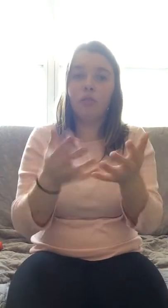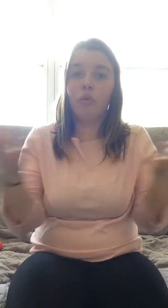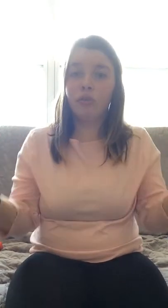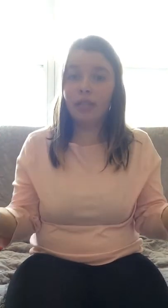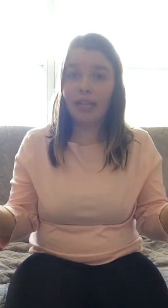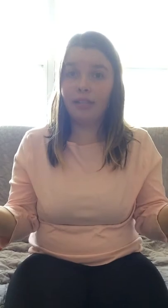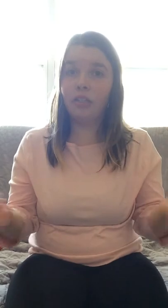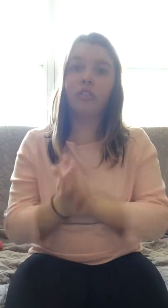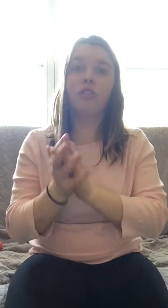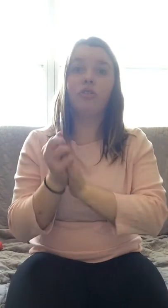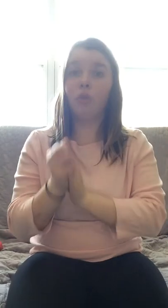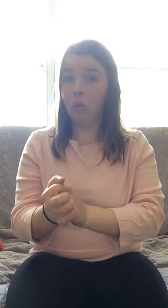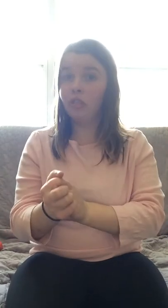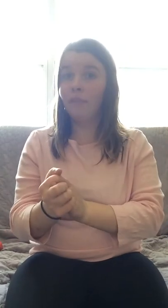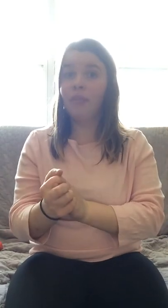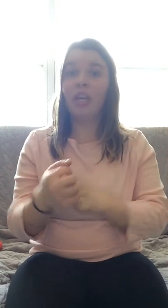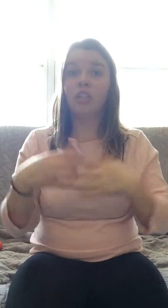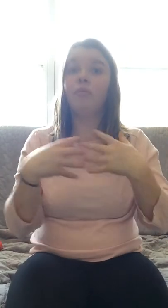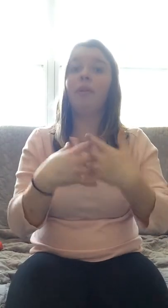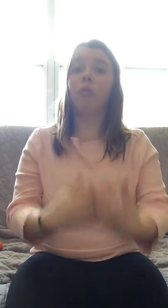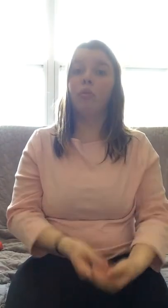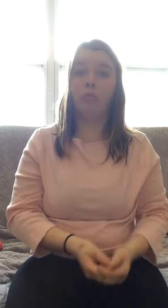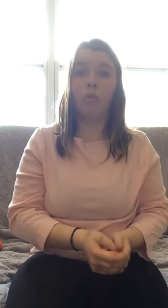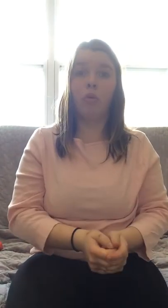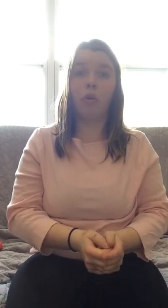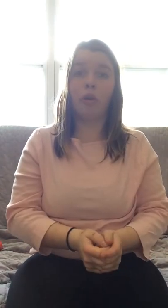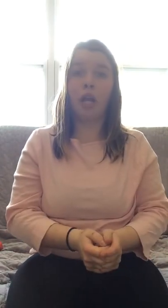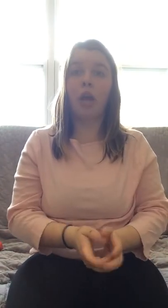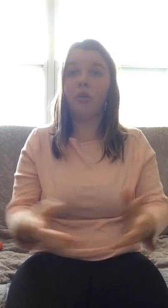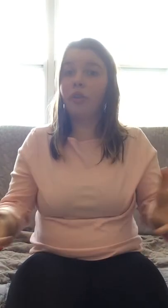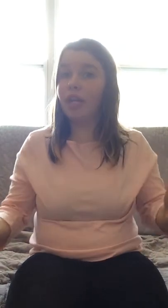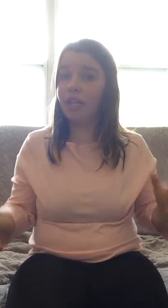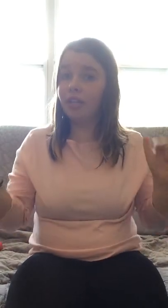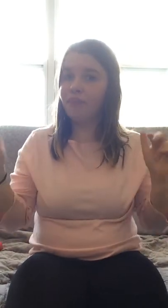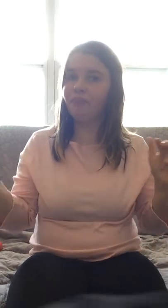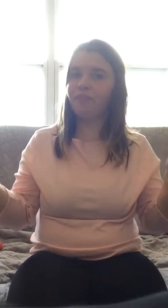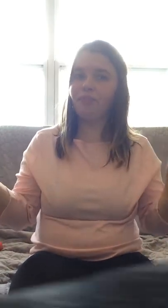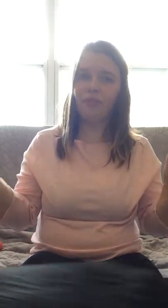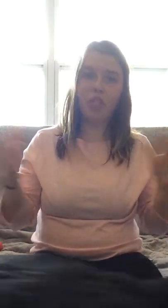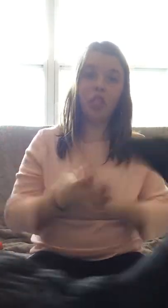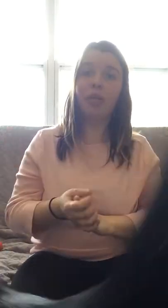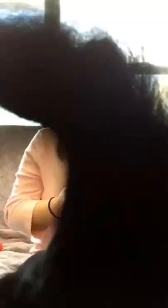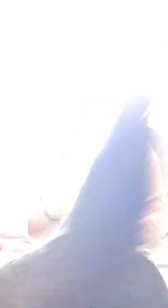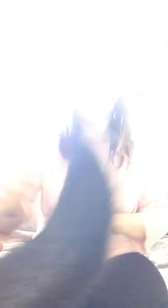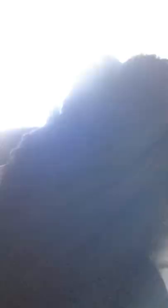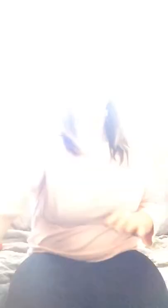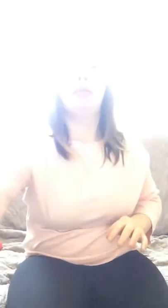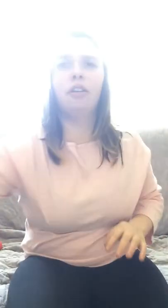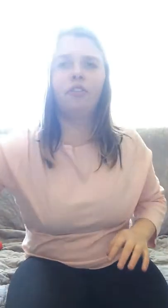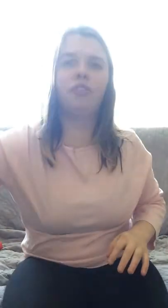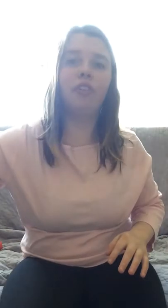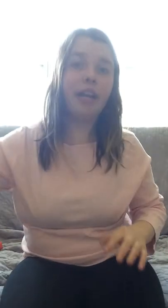school related. You can do those to be more out there to meet new